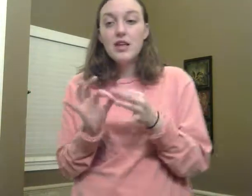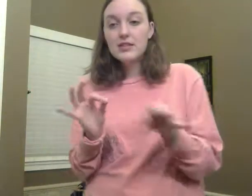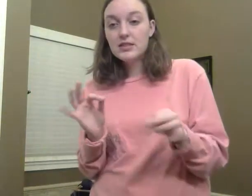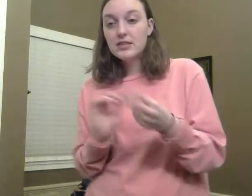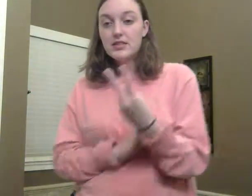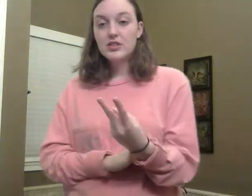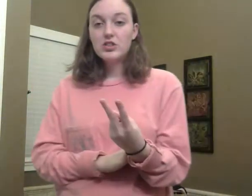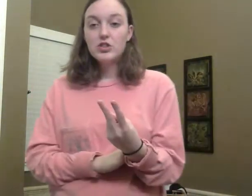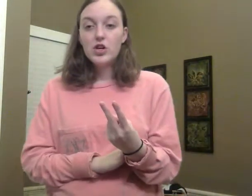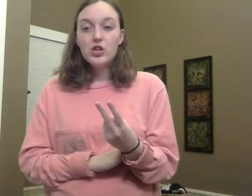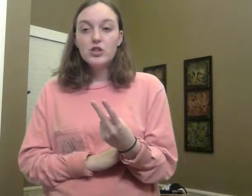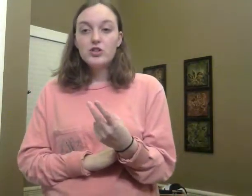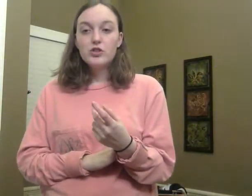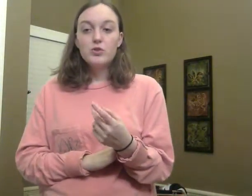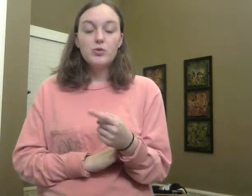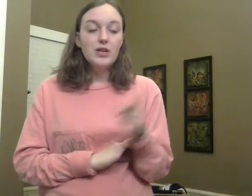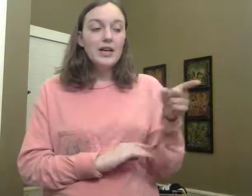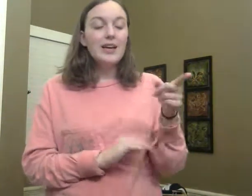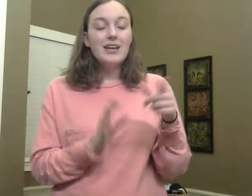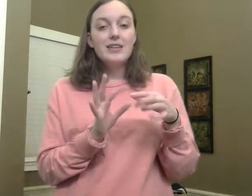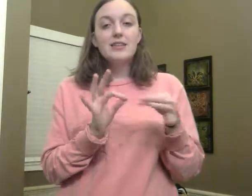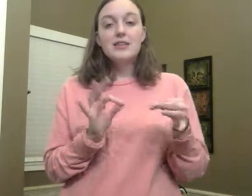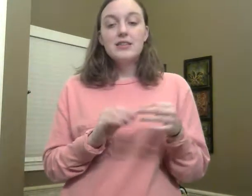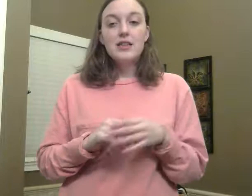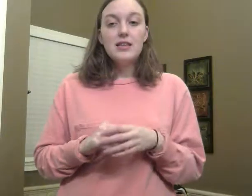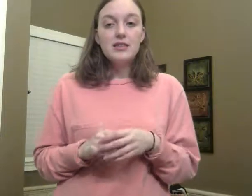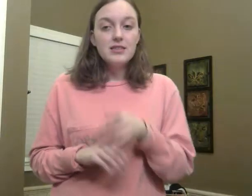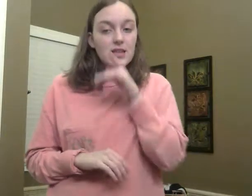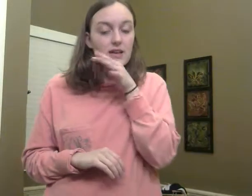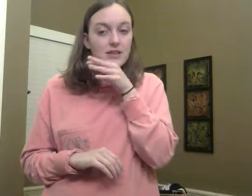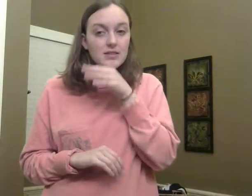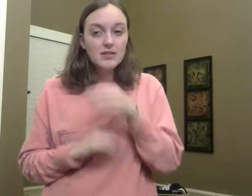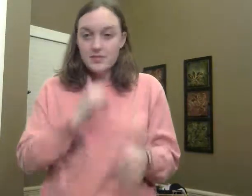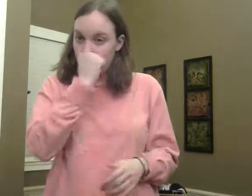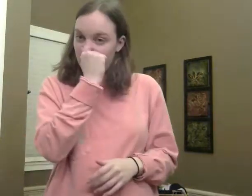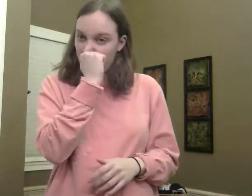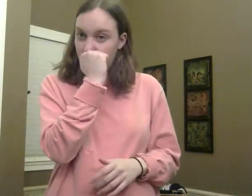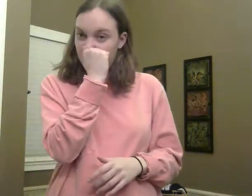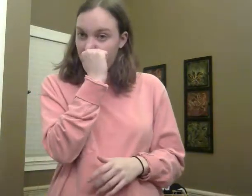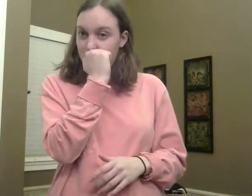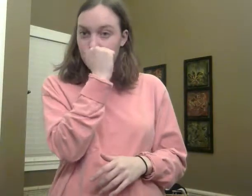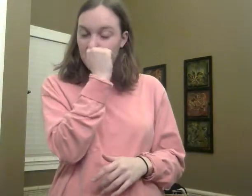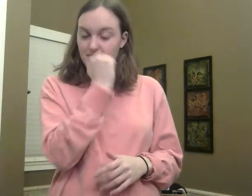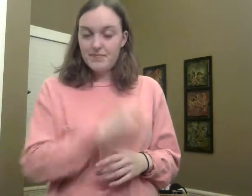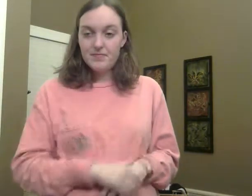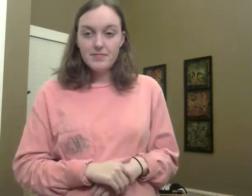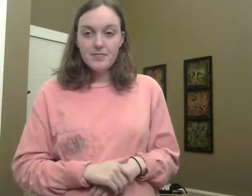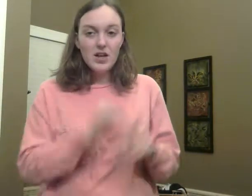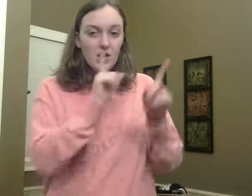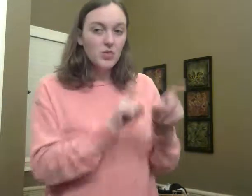winds force them off the water. That is the text she needed. Now, Emily, let me ask you that question. The question is,